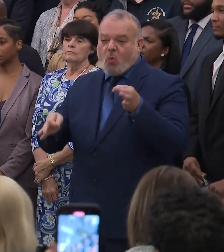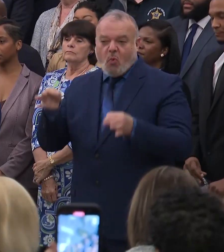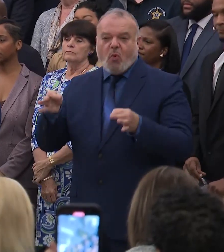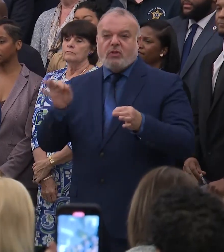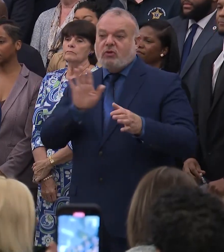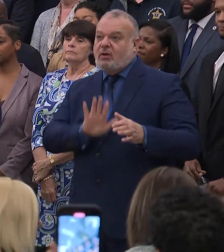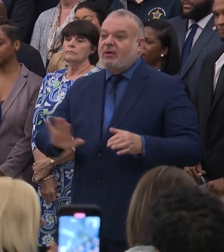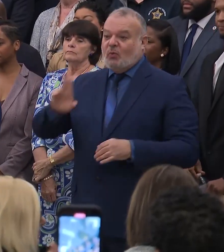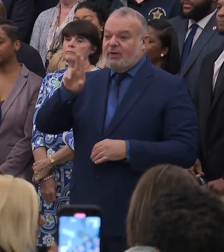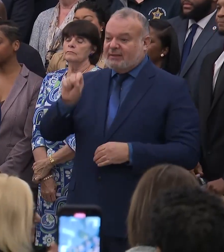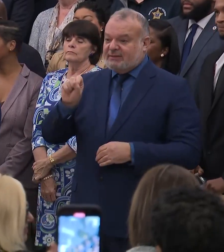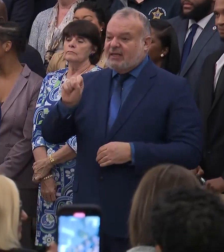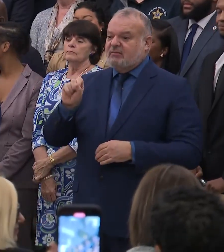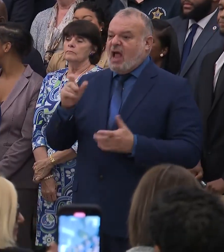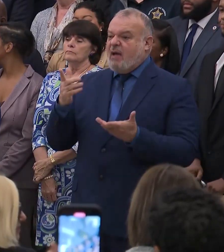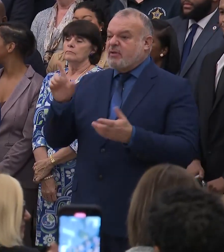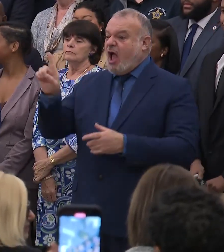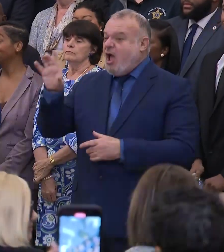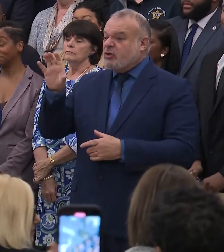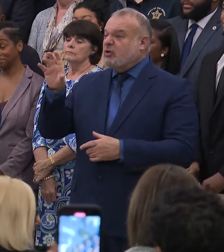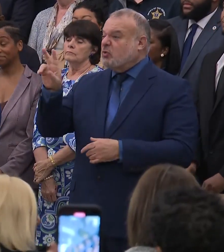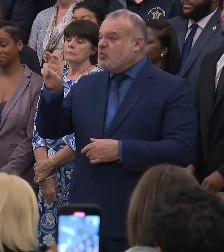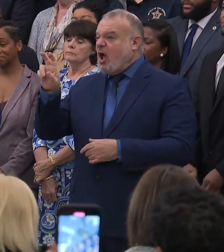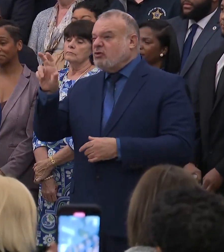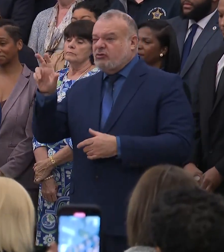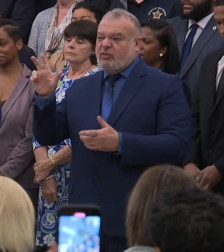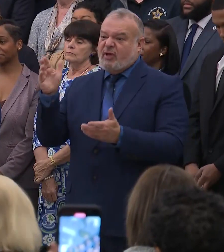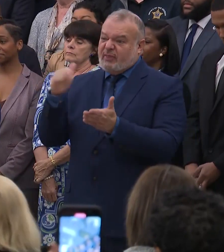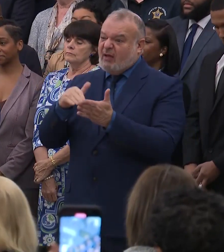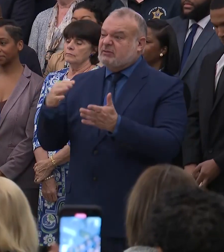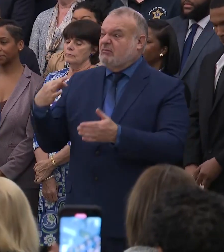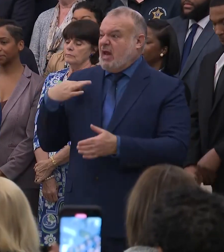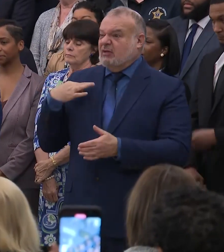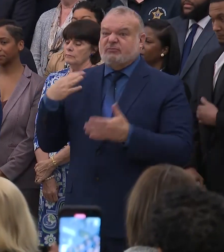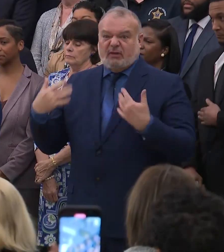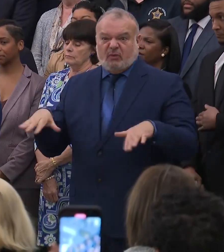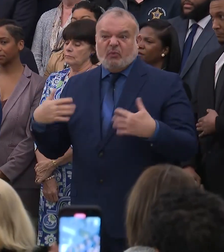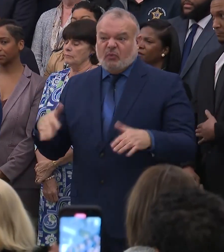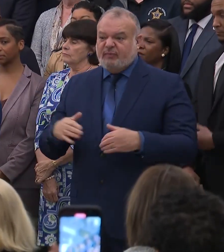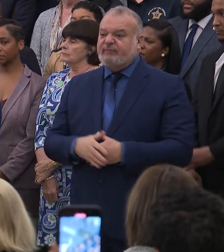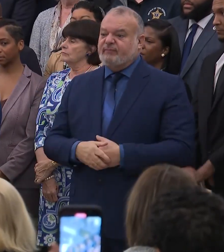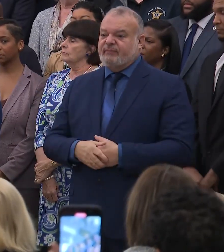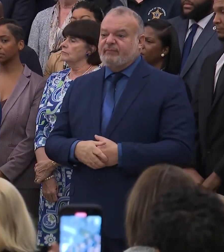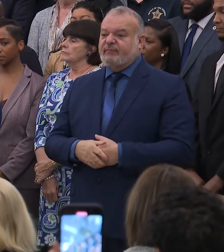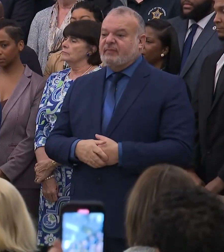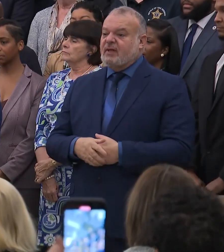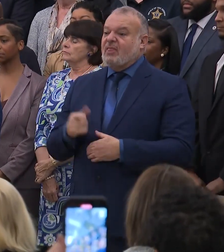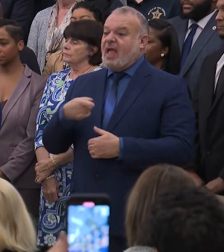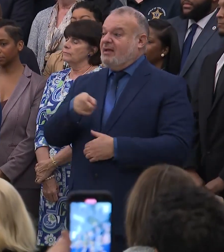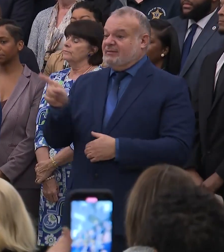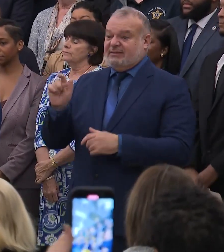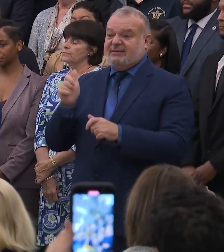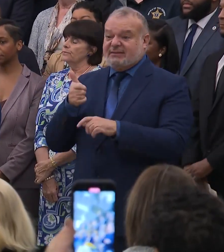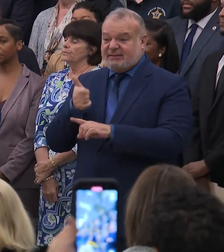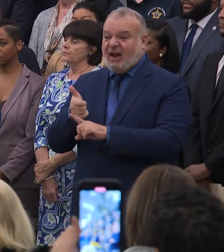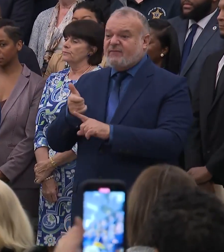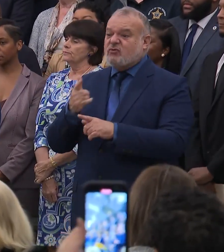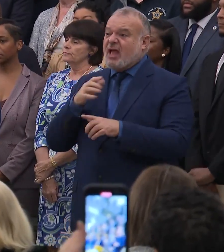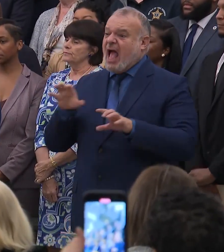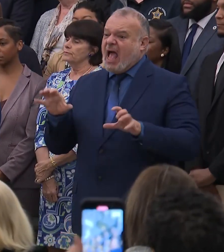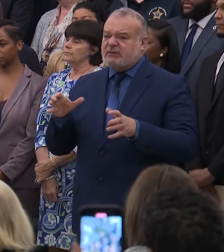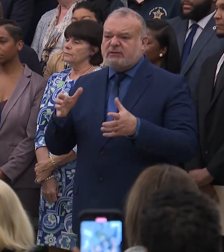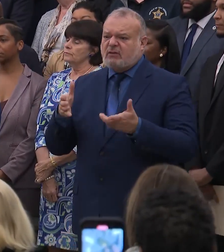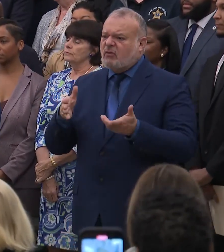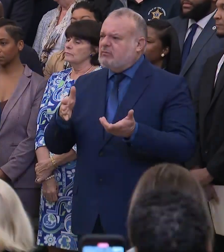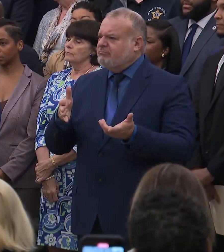thousands. Also, and importantly, they will not have to take any action themselves in the vast majority of these cases.